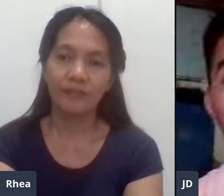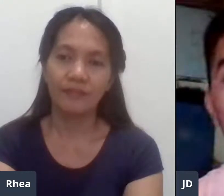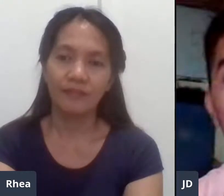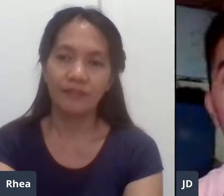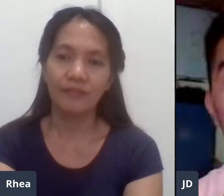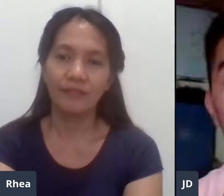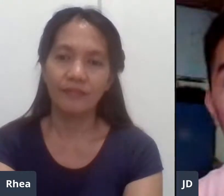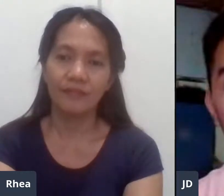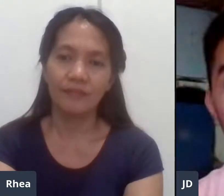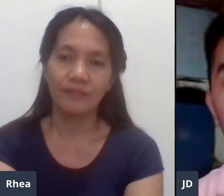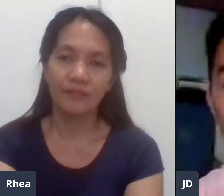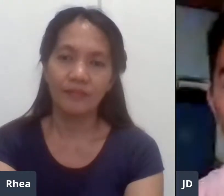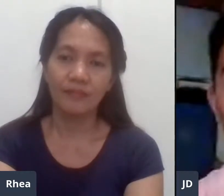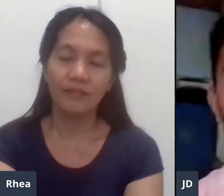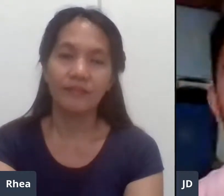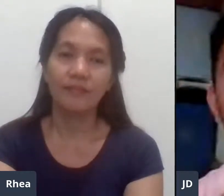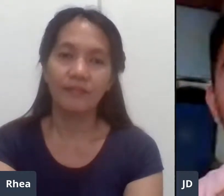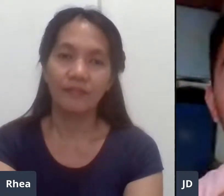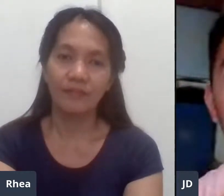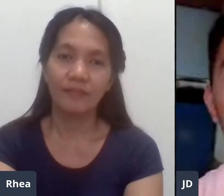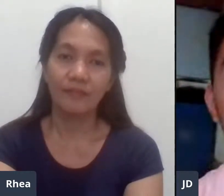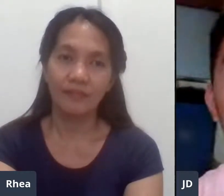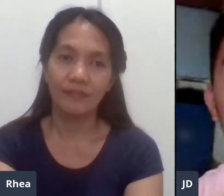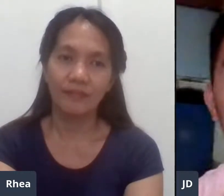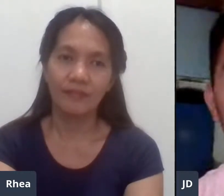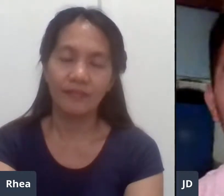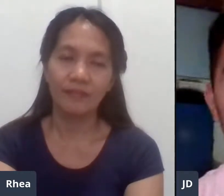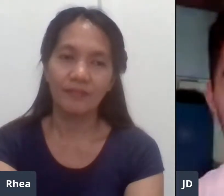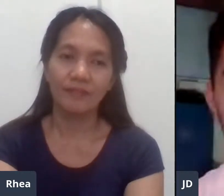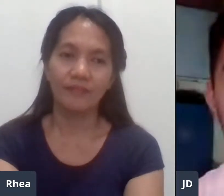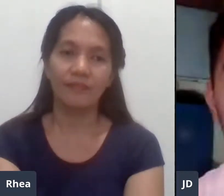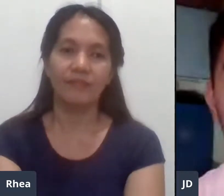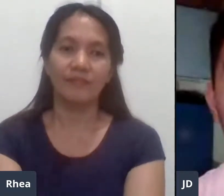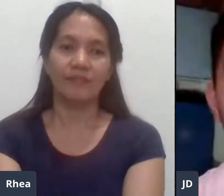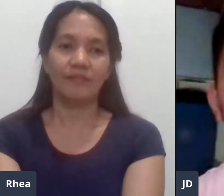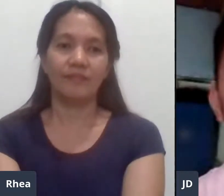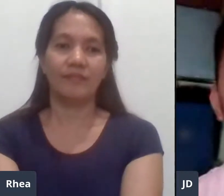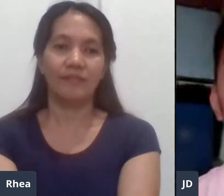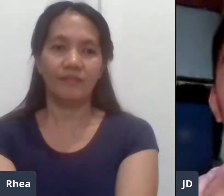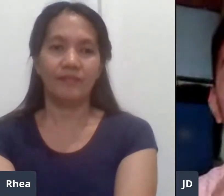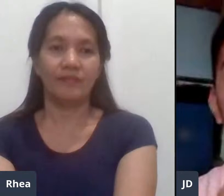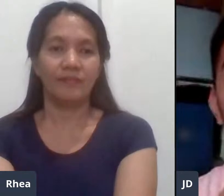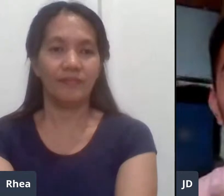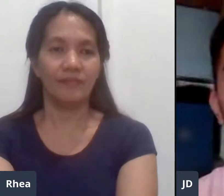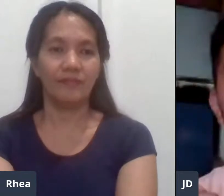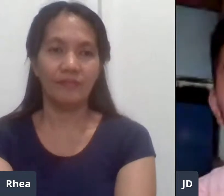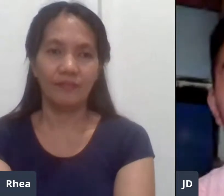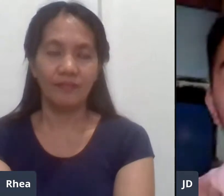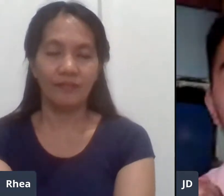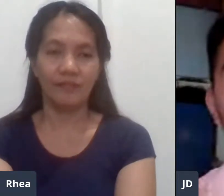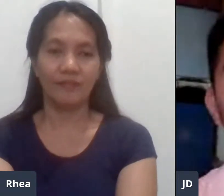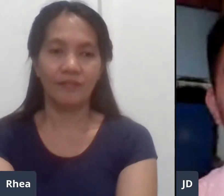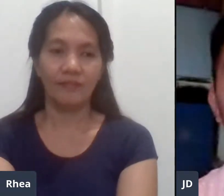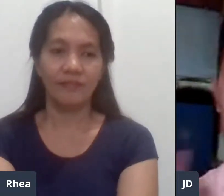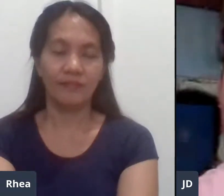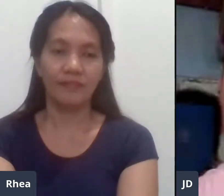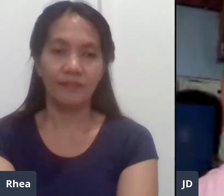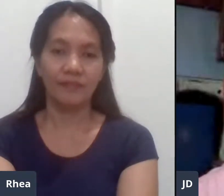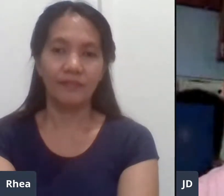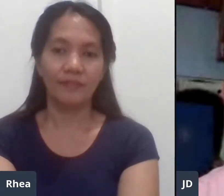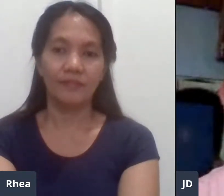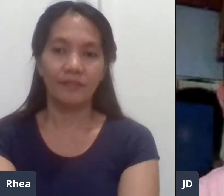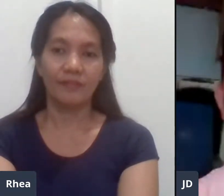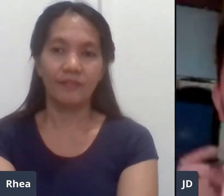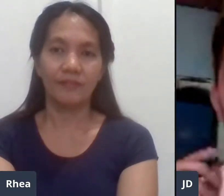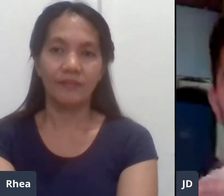claim your electronic certificate or your digital certificate, okay, you can again go to